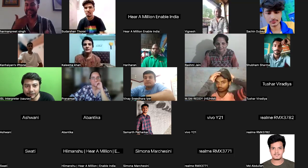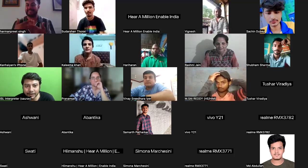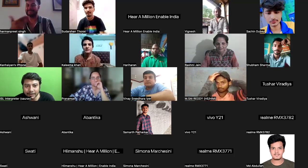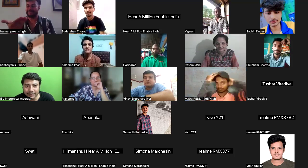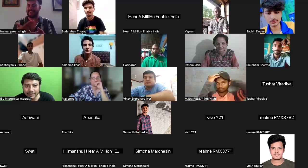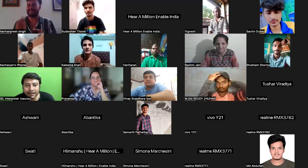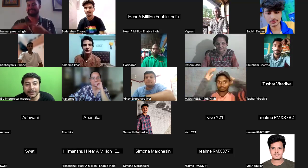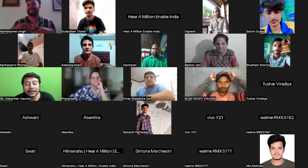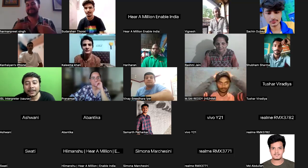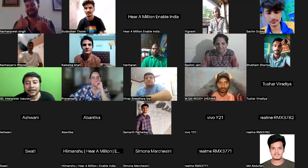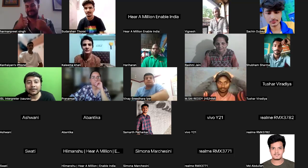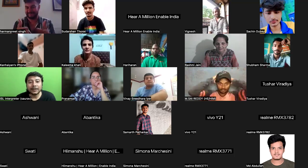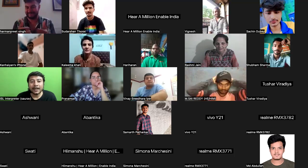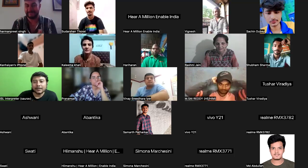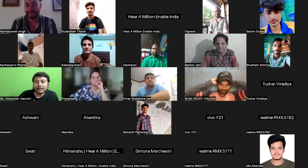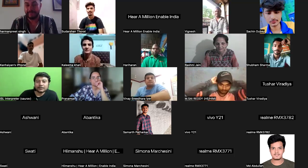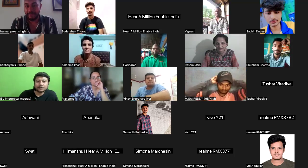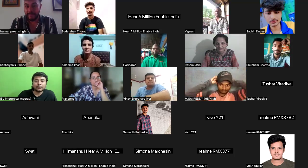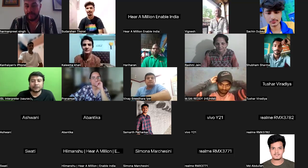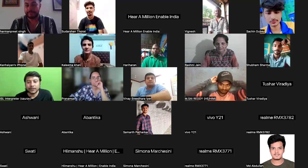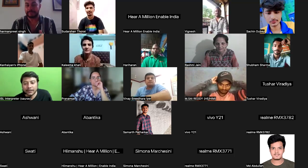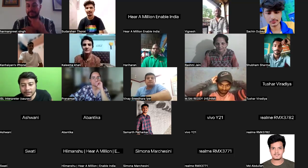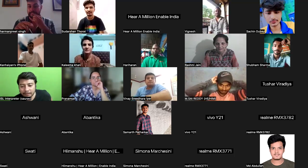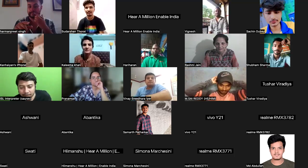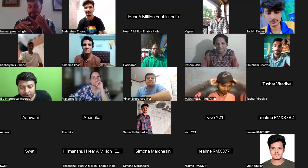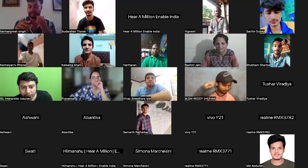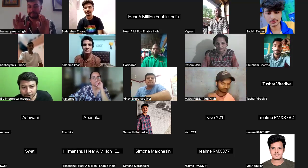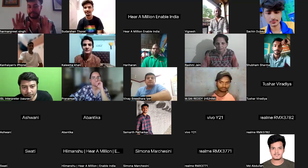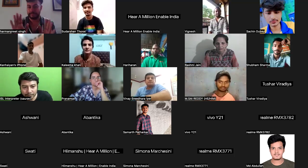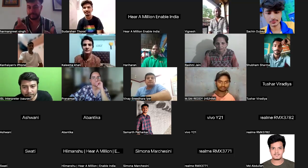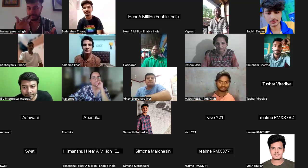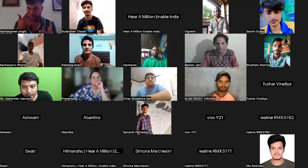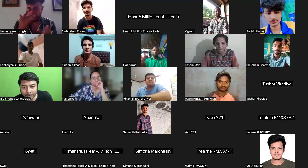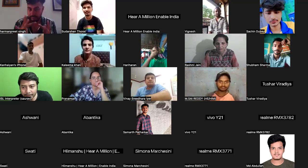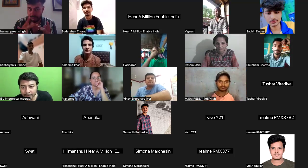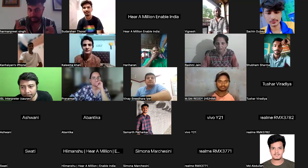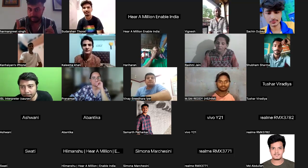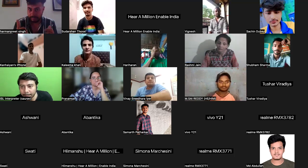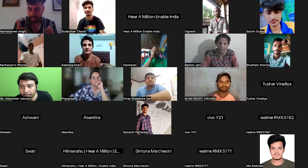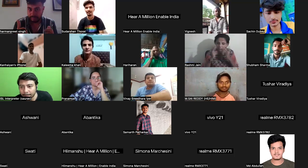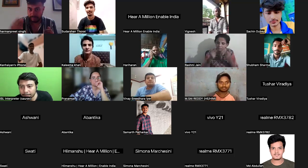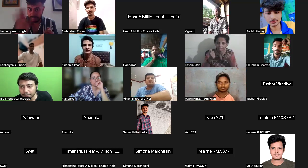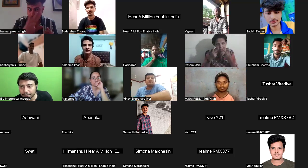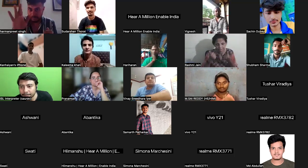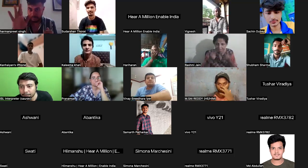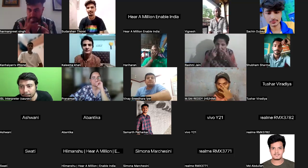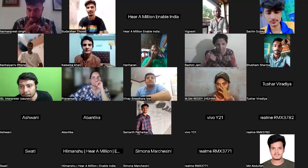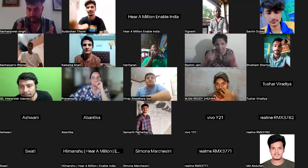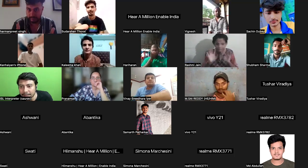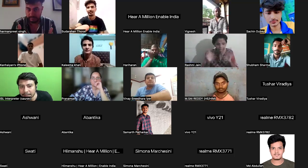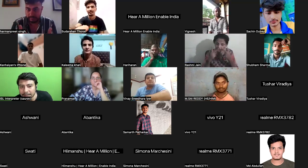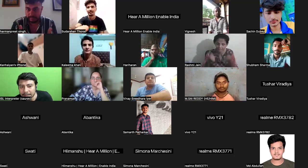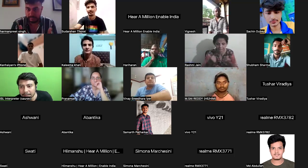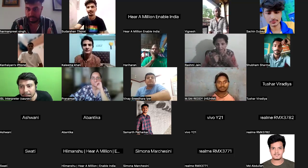Sudarshan is just showing his sign name. I'm really happy. Thank you so much for joining, Sudarshan. Are you there? Can